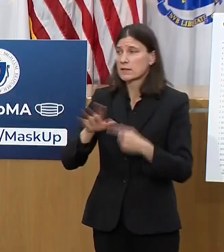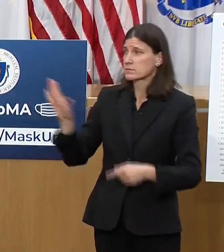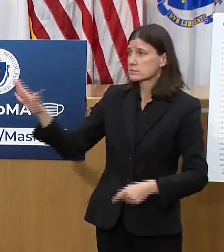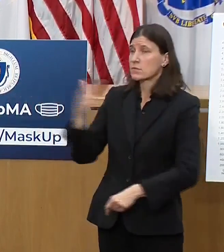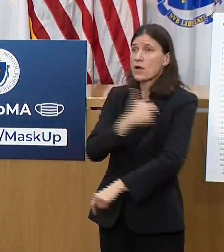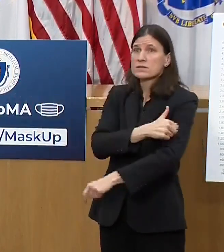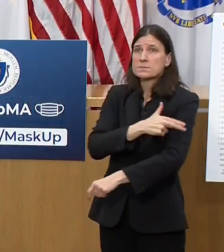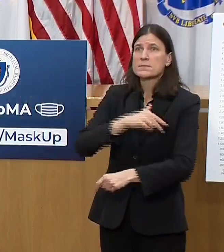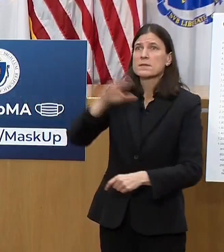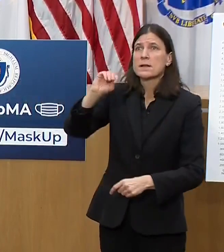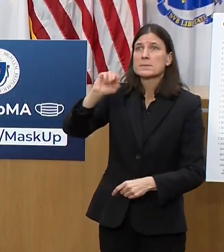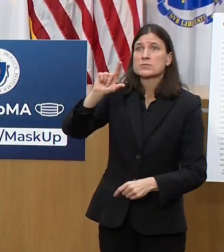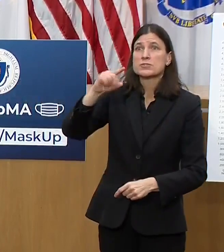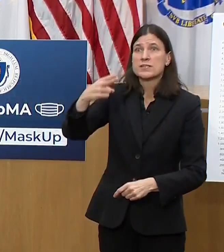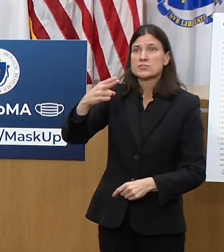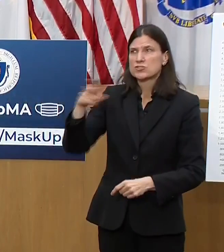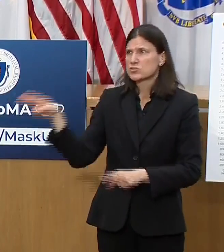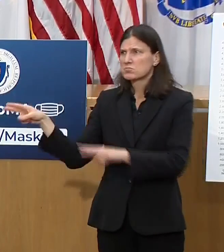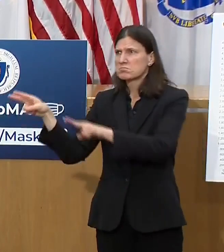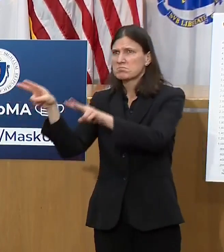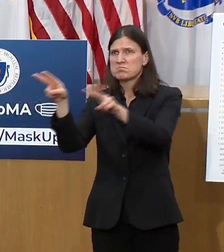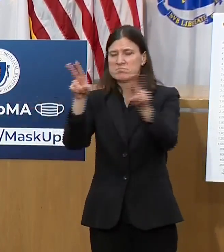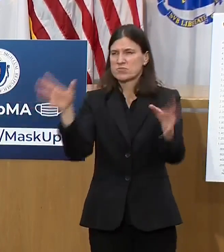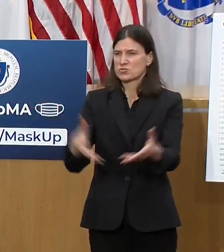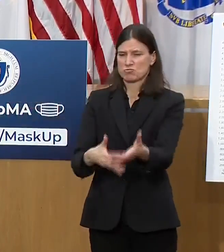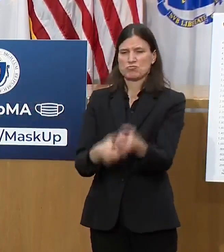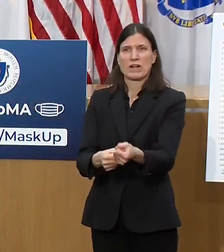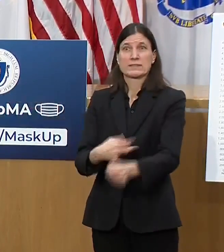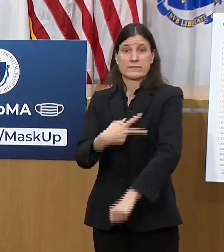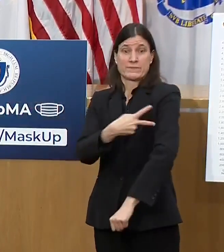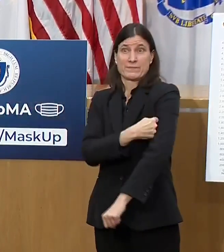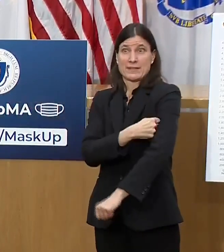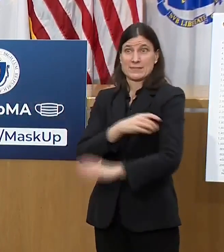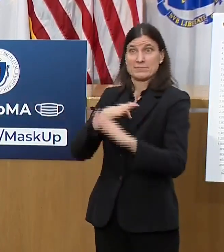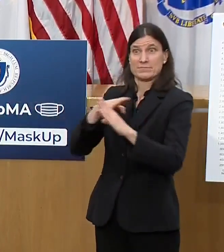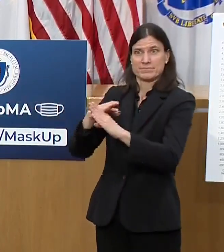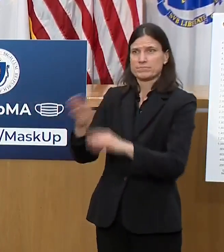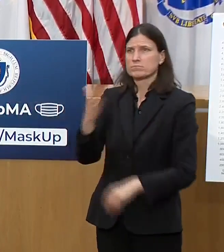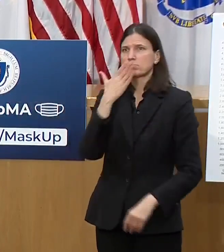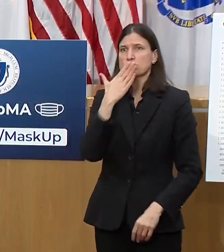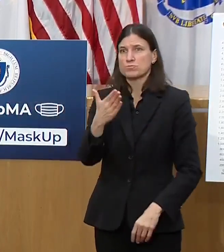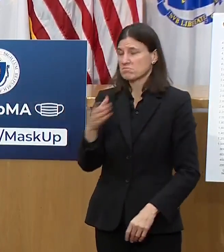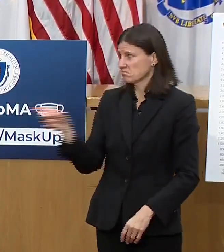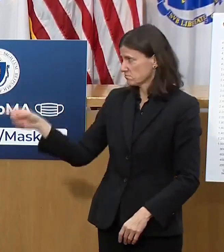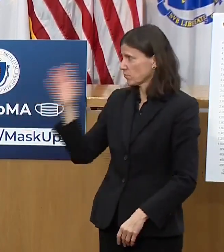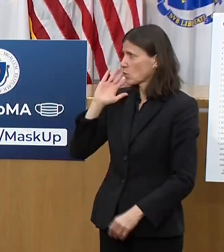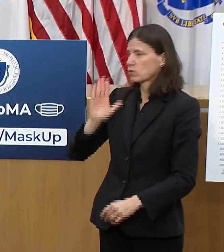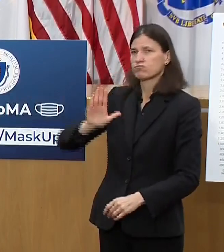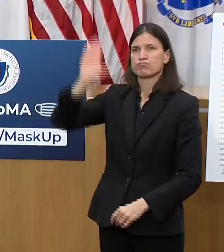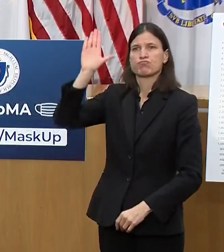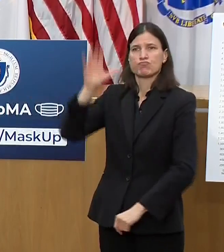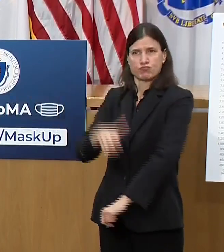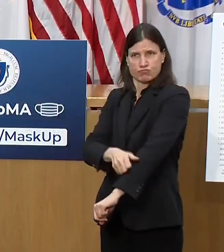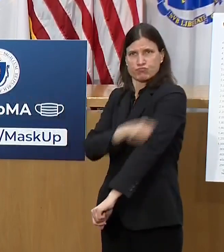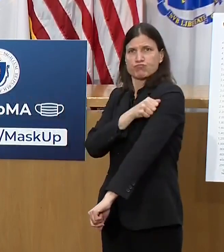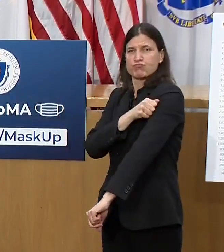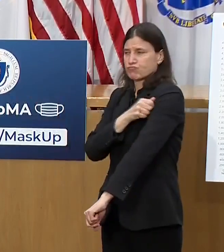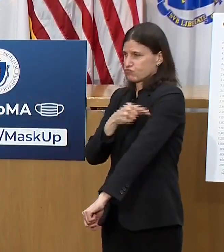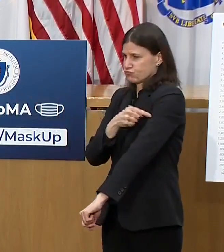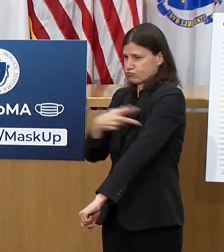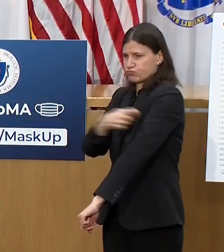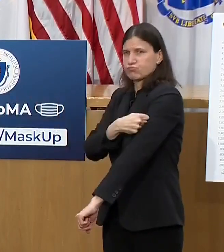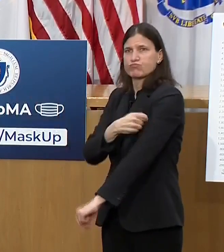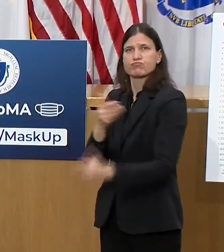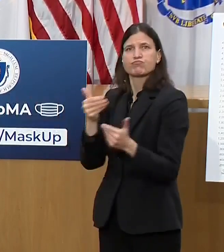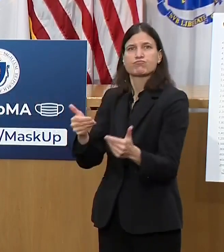in taking the vaccine. And when the vaccine becomes available, I'm going to roll up my sleeve at the first opportunity and take that vaccine.